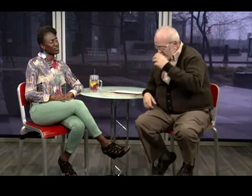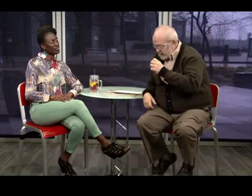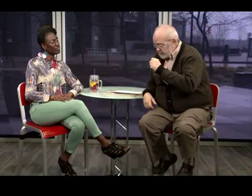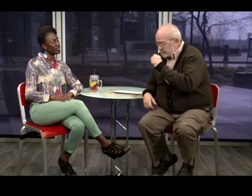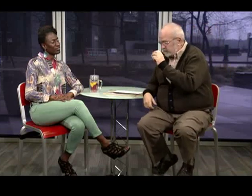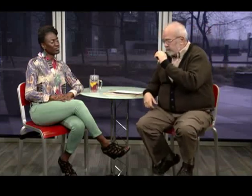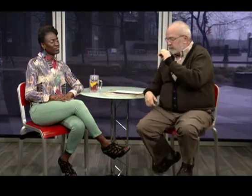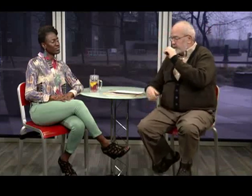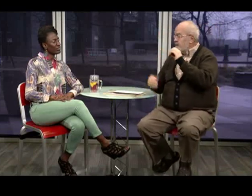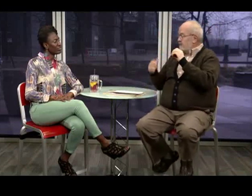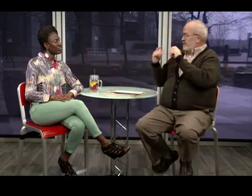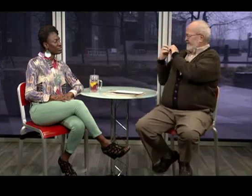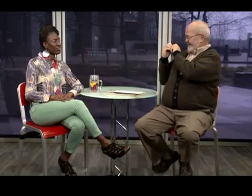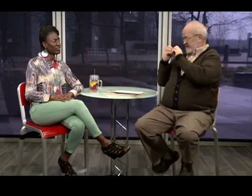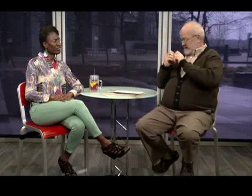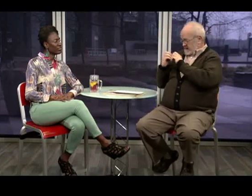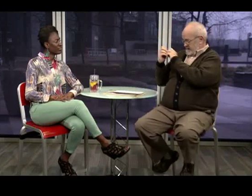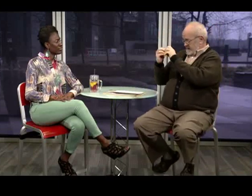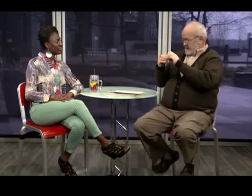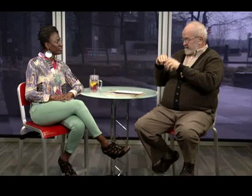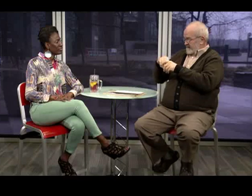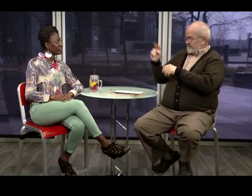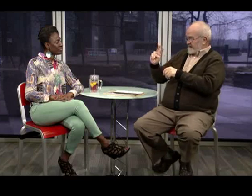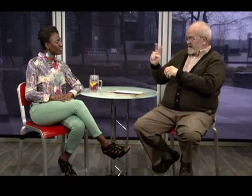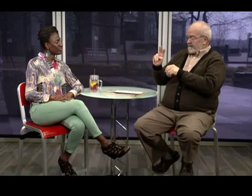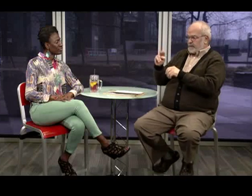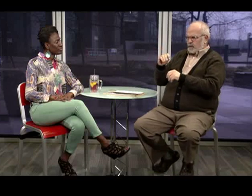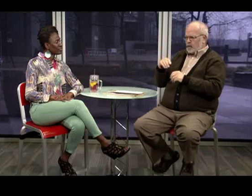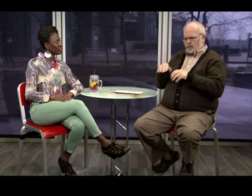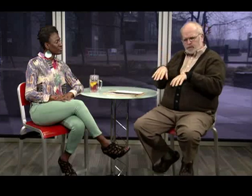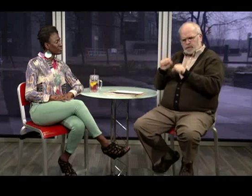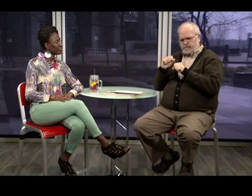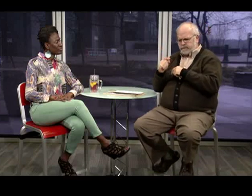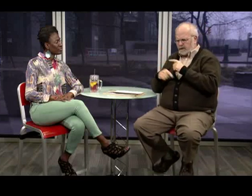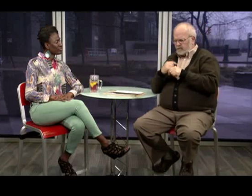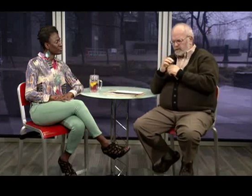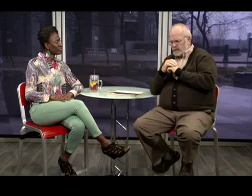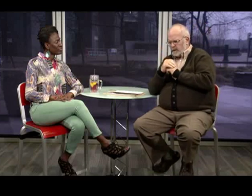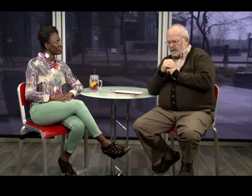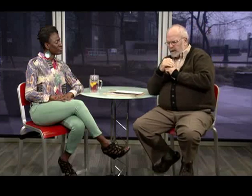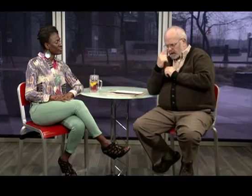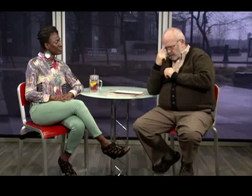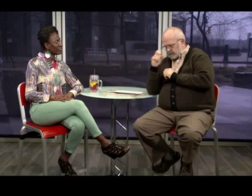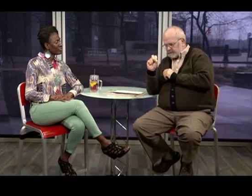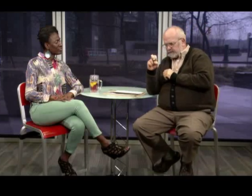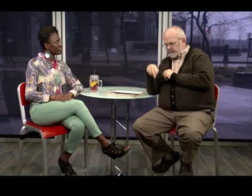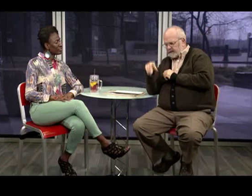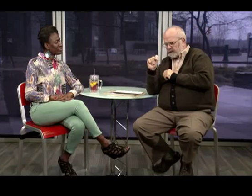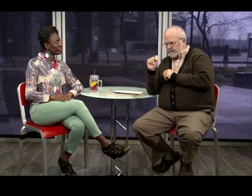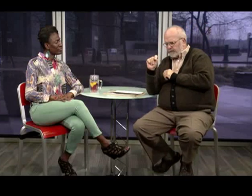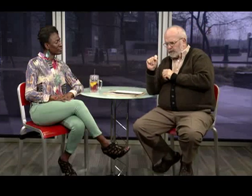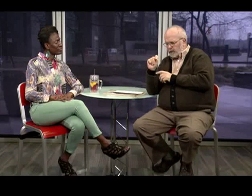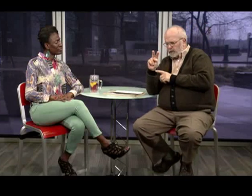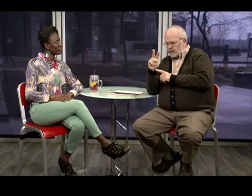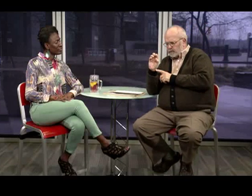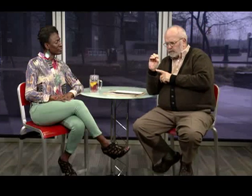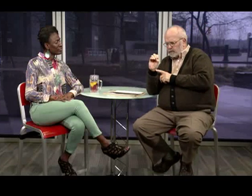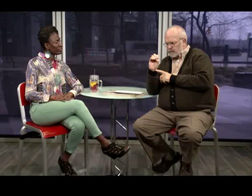That's exactly what is out there. So we had worked on this. I think we had started